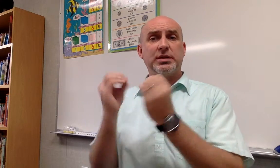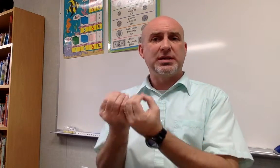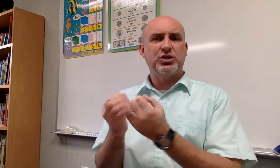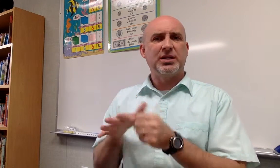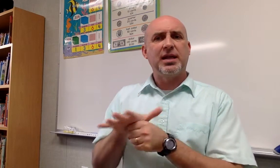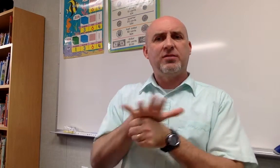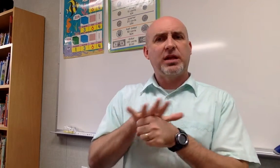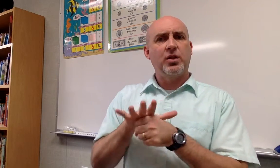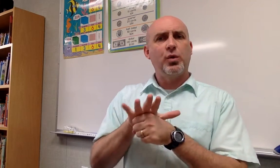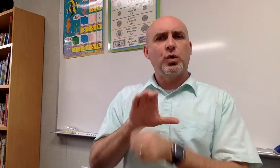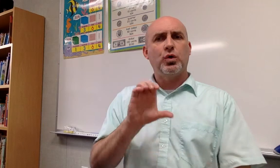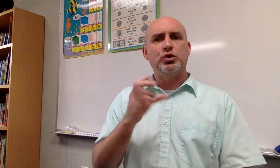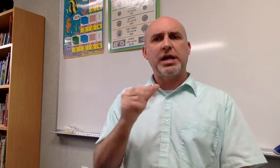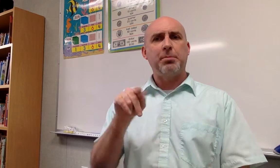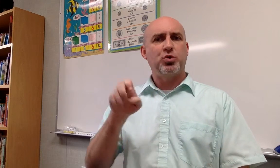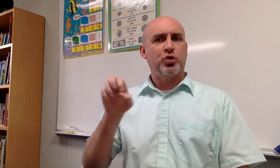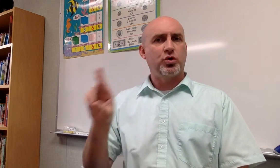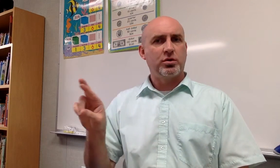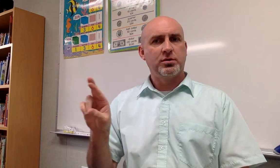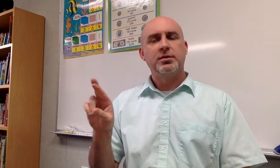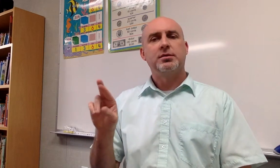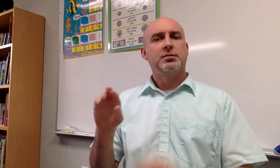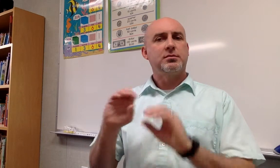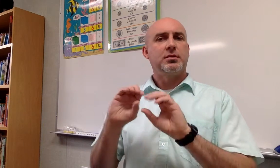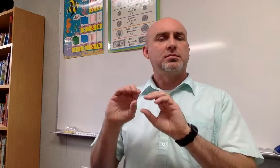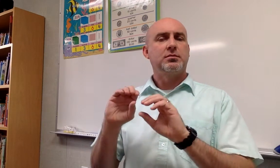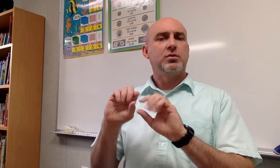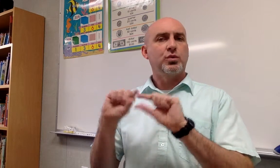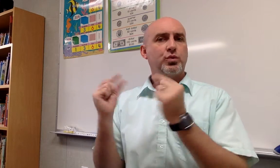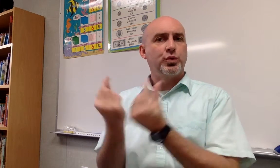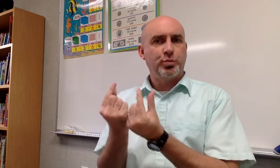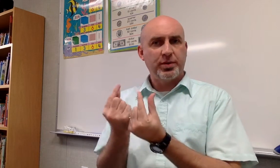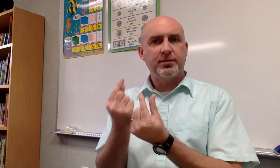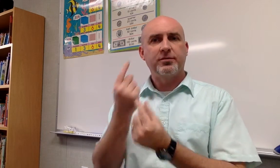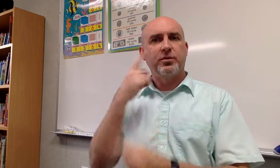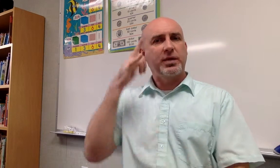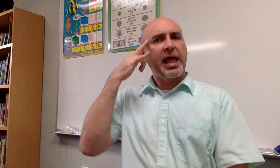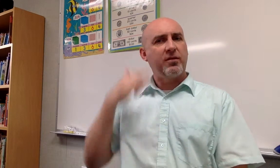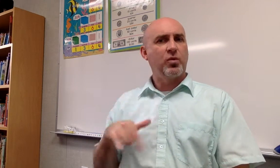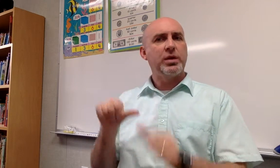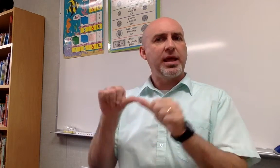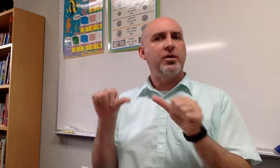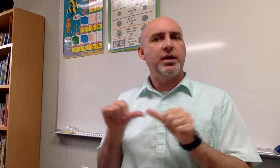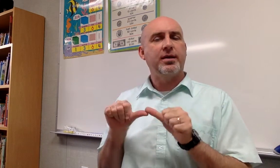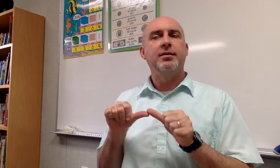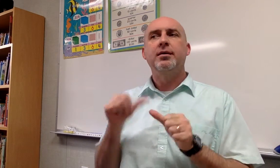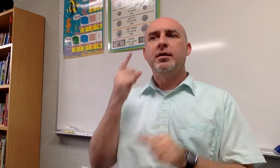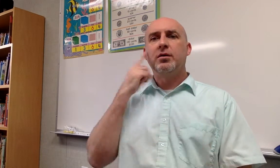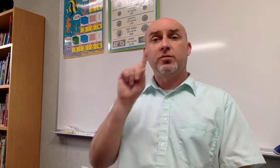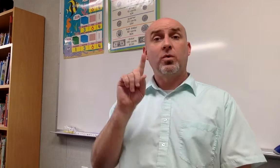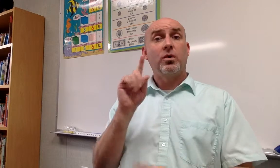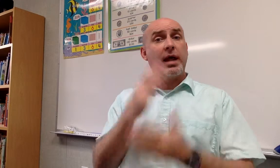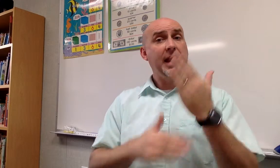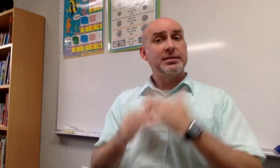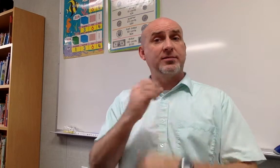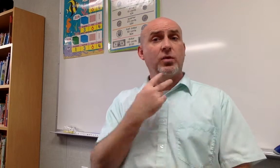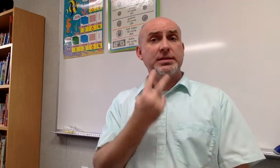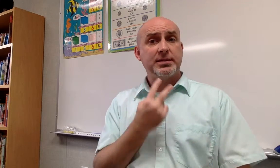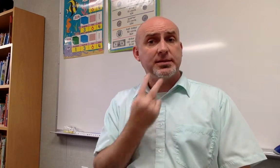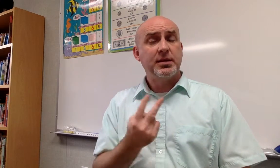organization, kind of like a local chapter, local group for the California area for Hands and Voices.